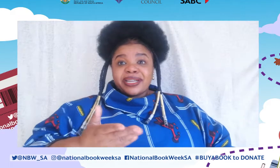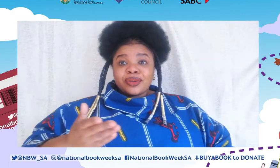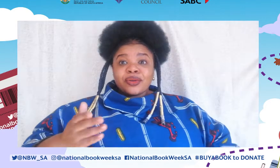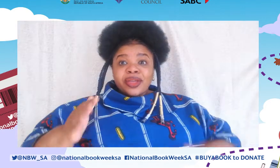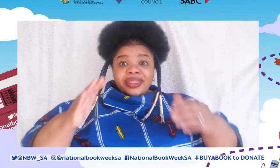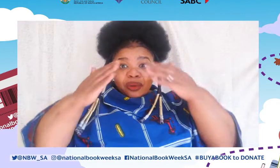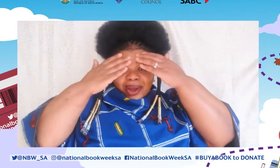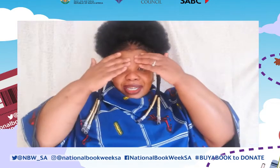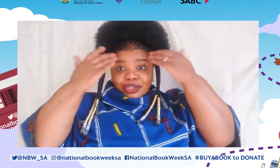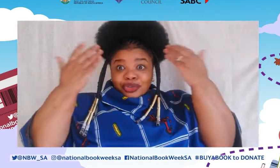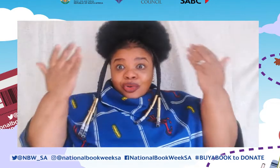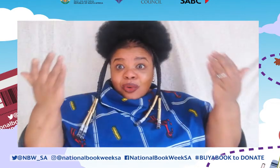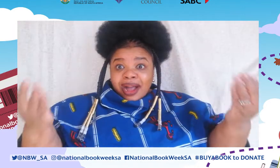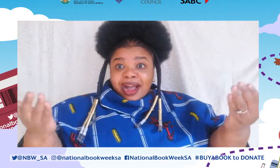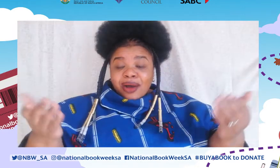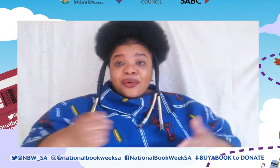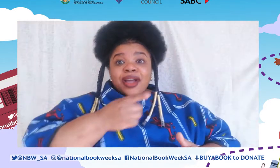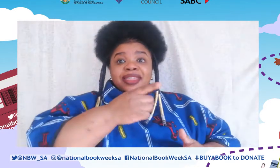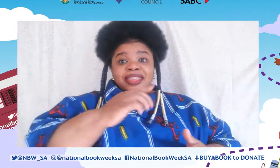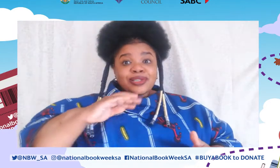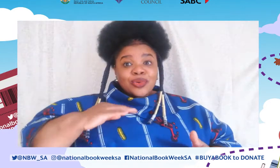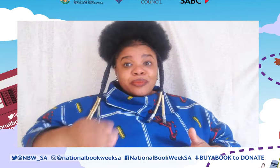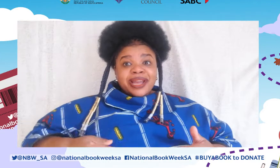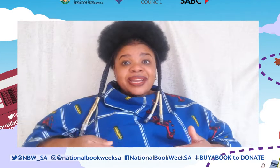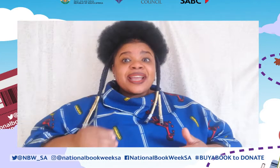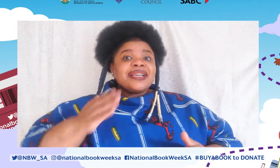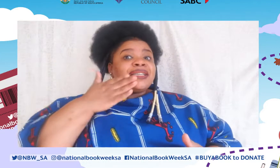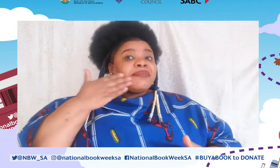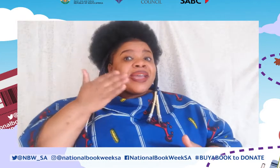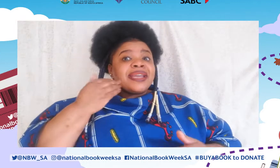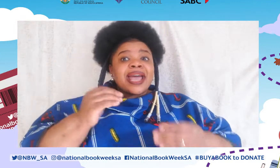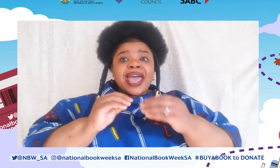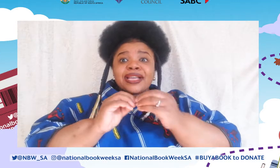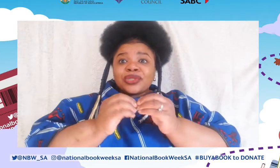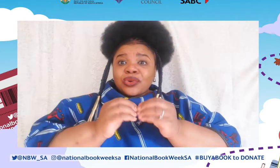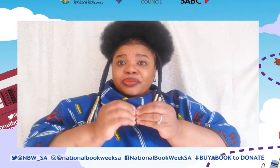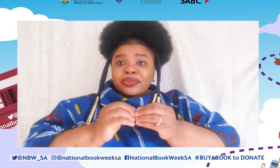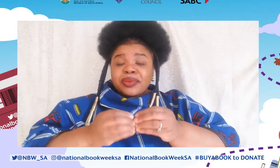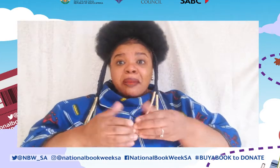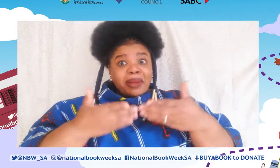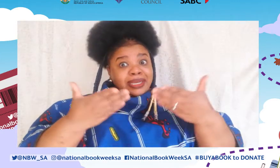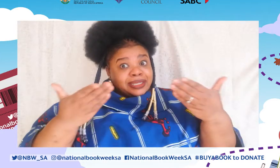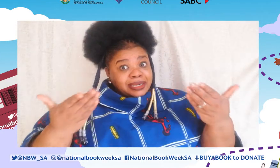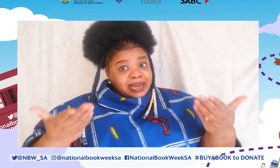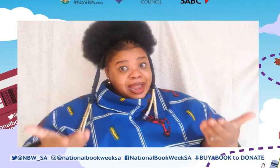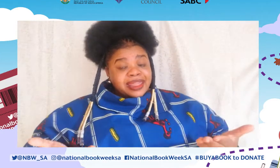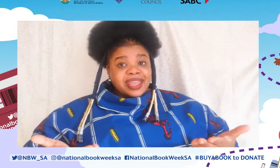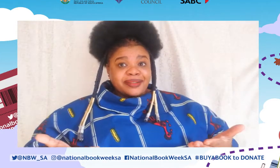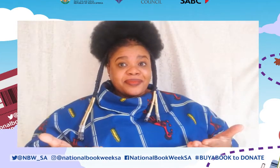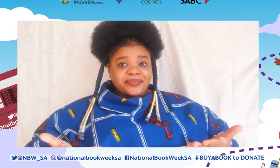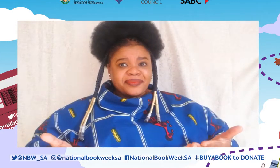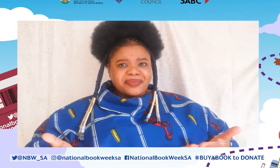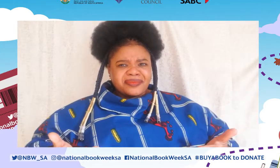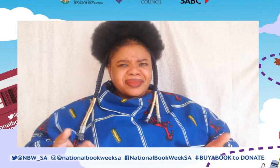Everybody, they wanted to know how this woman, she made her soup, but nothing.